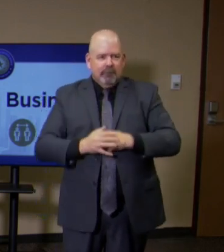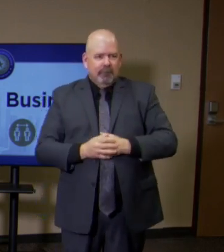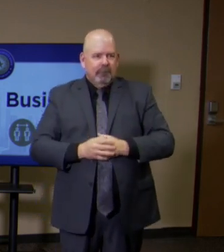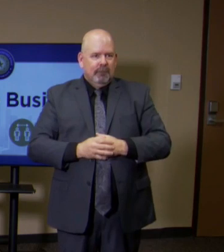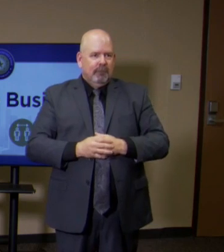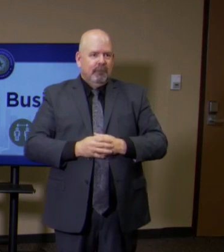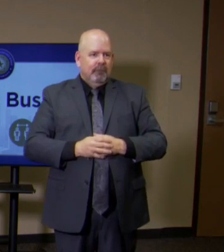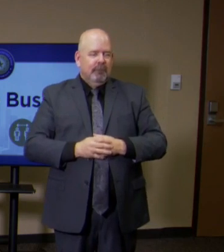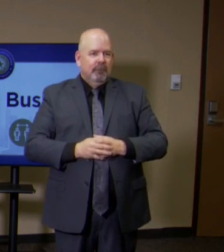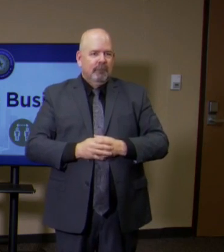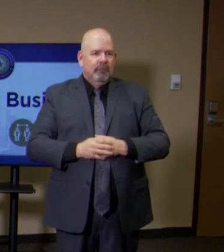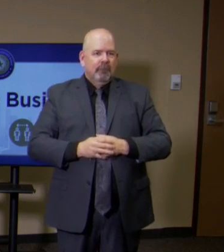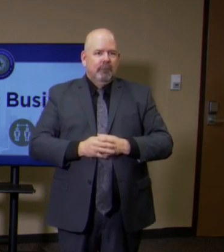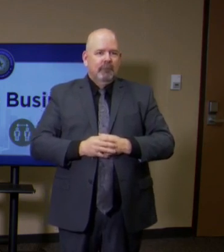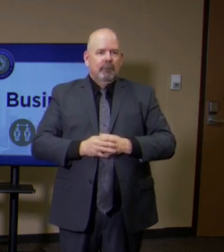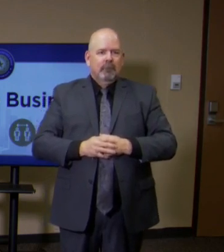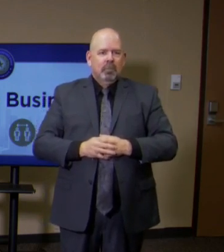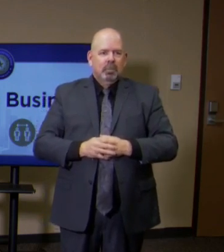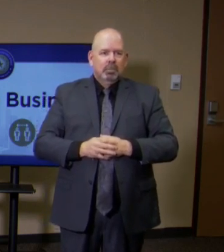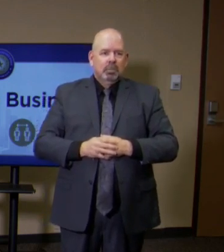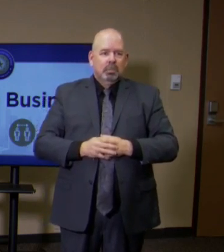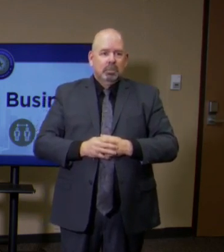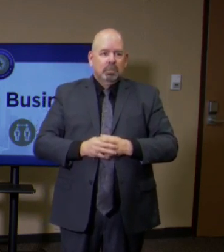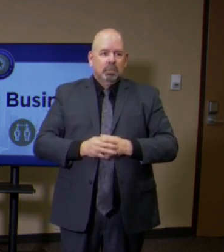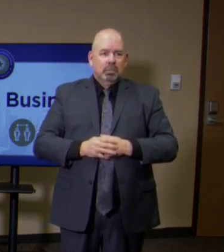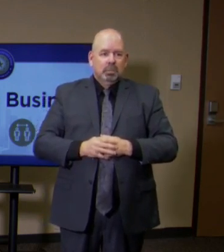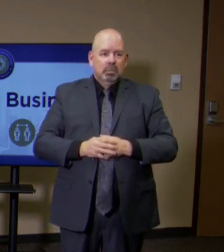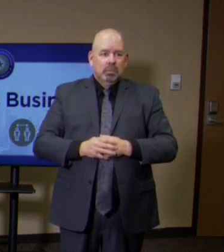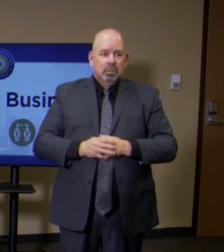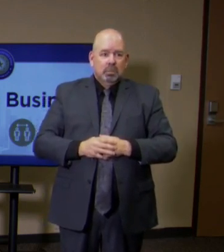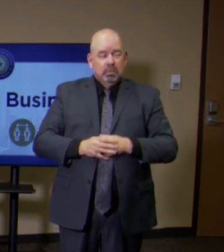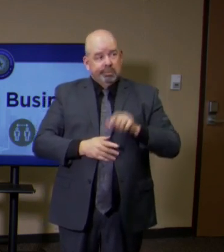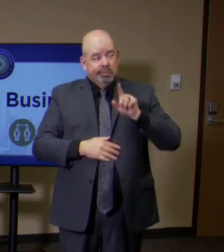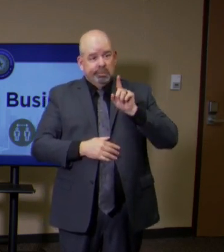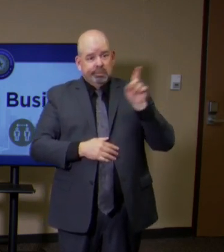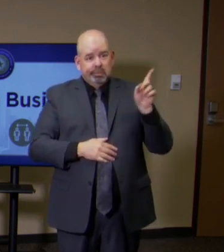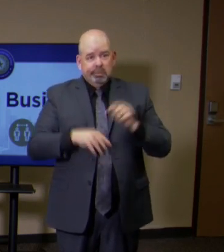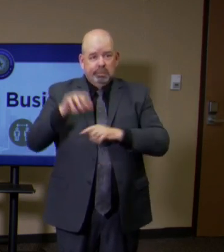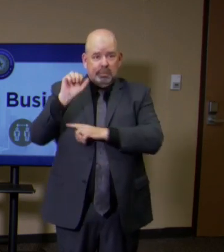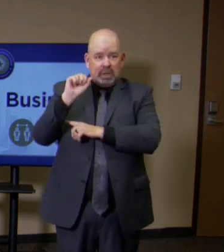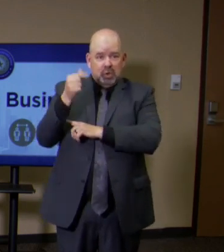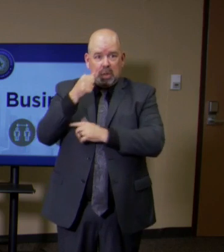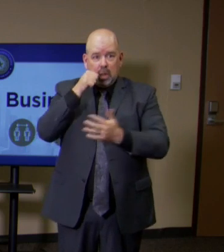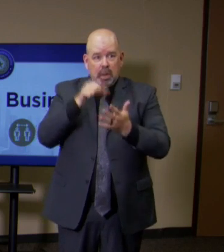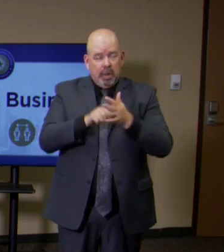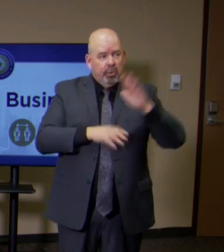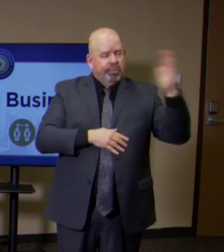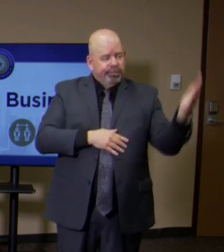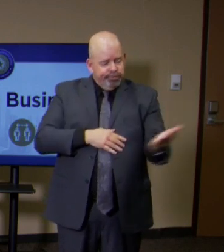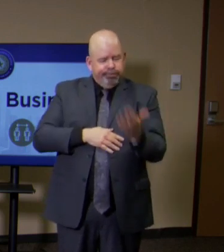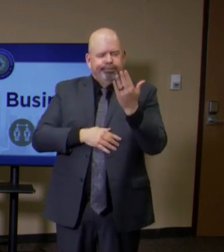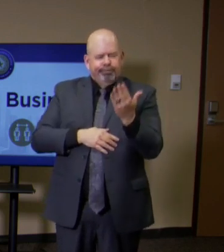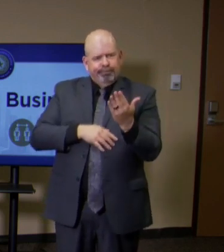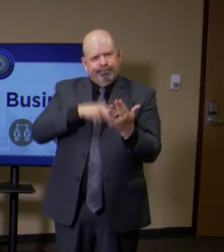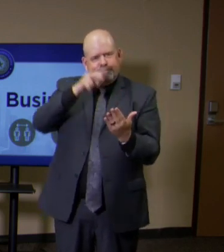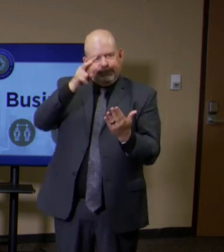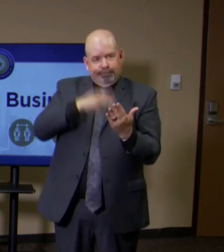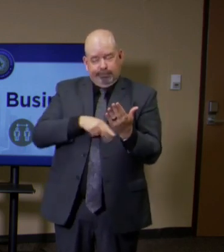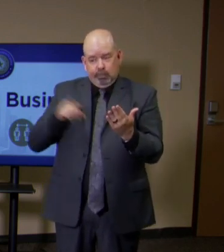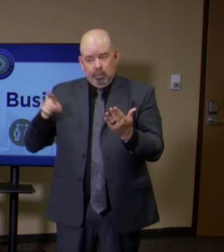to the Attorney General's letter. Has your office had any more conversations with the AG's office, and are